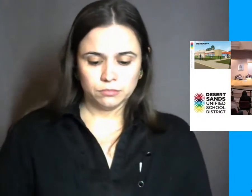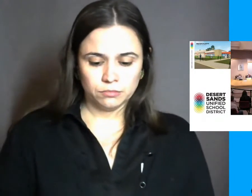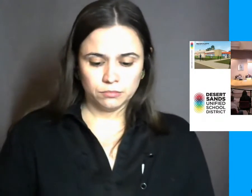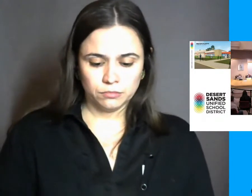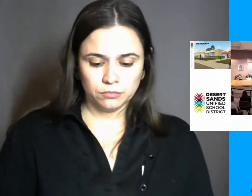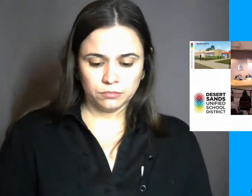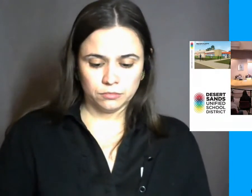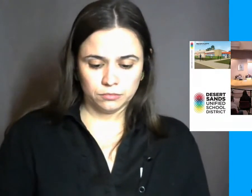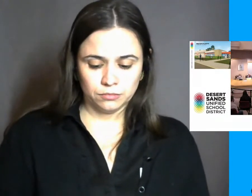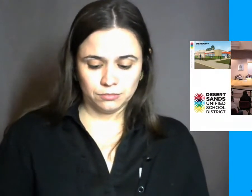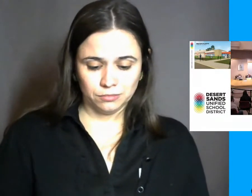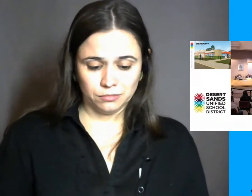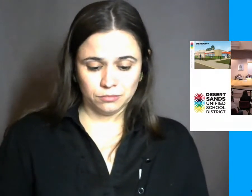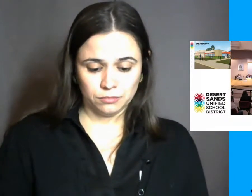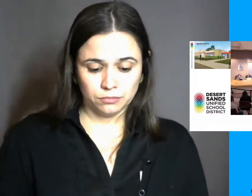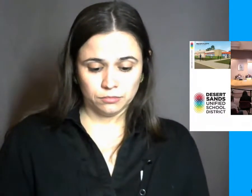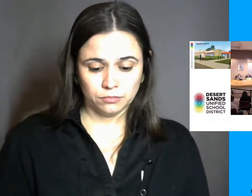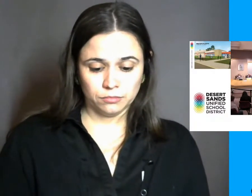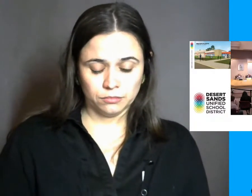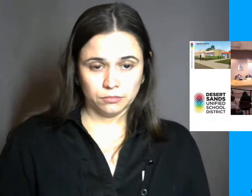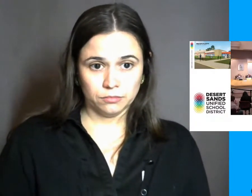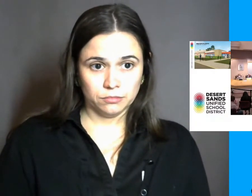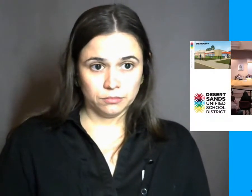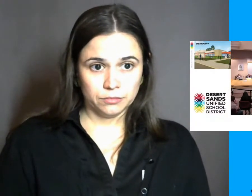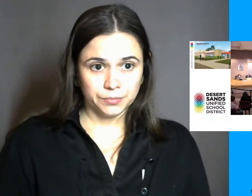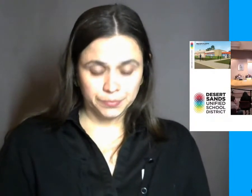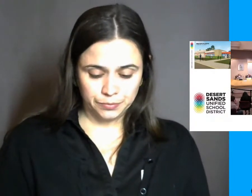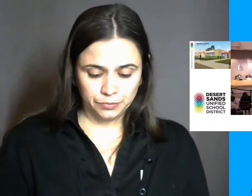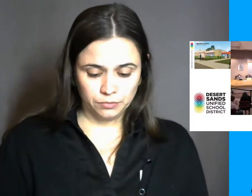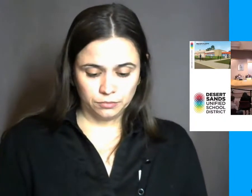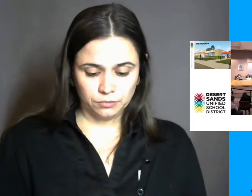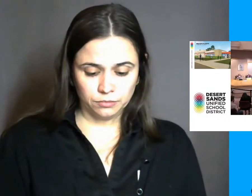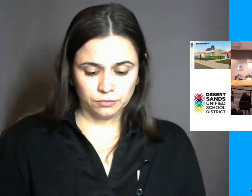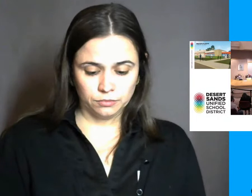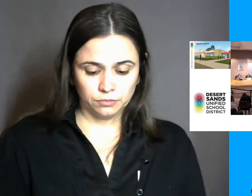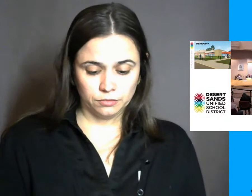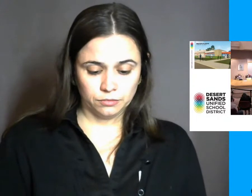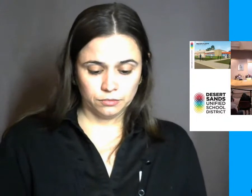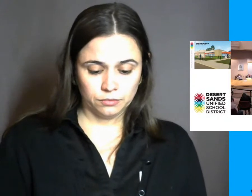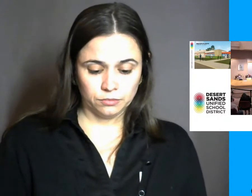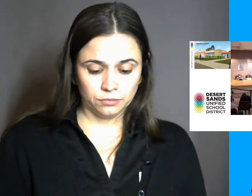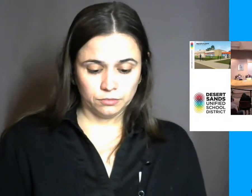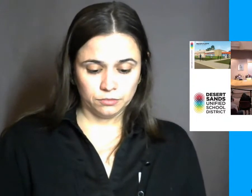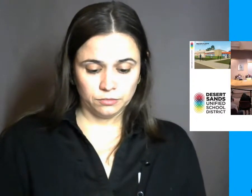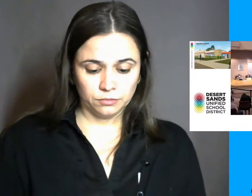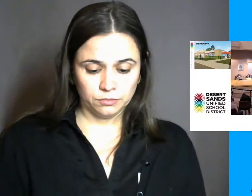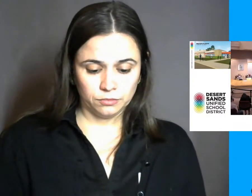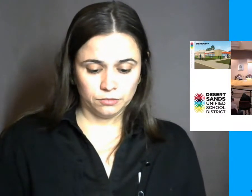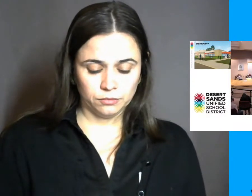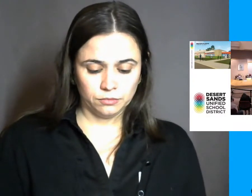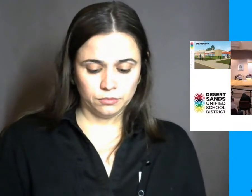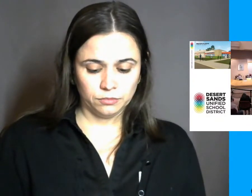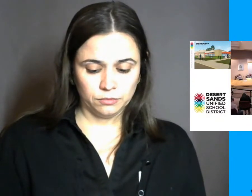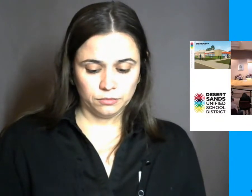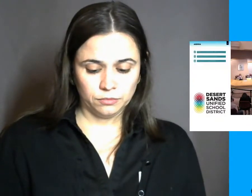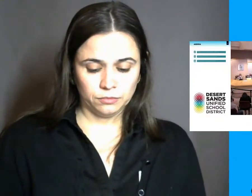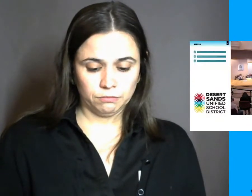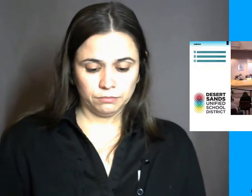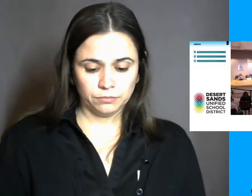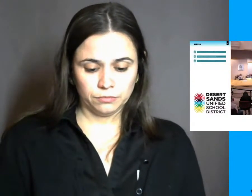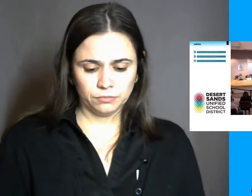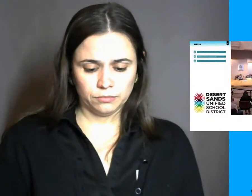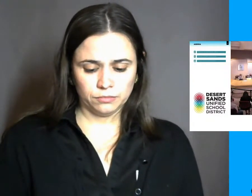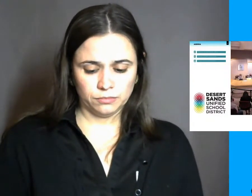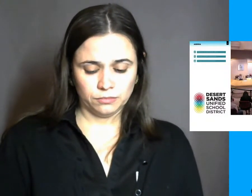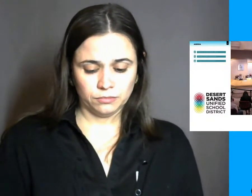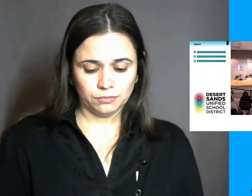much. Good evening, board members and cabinet. It's a privilege to give a brief update on Measure KK. So we're